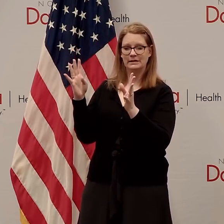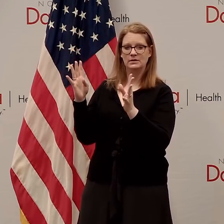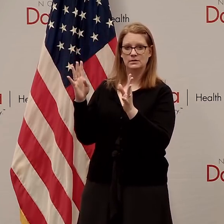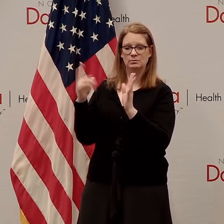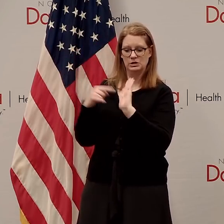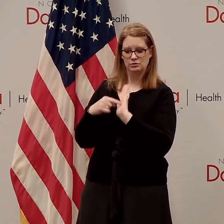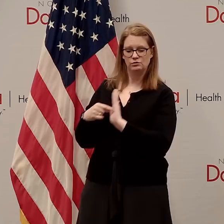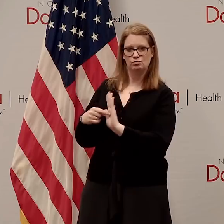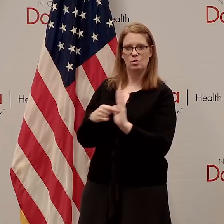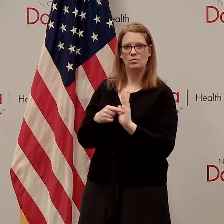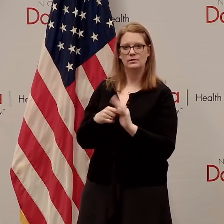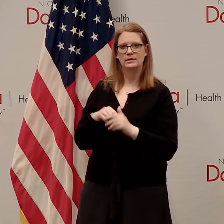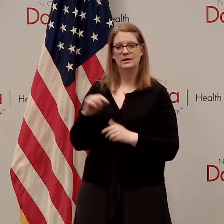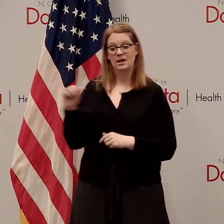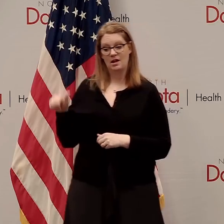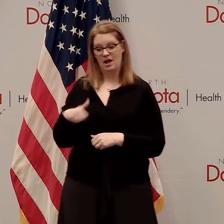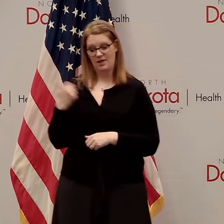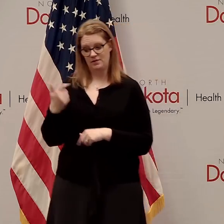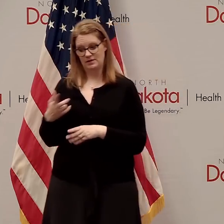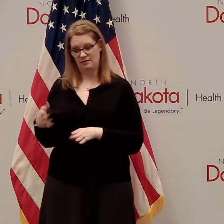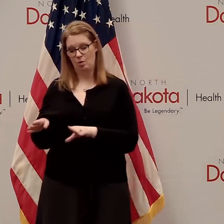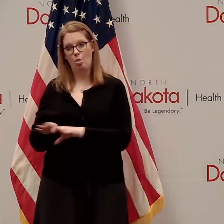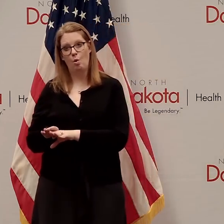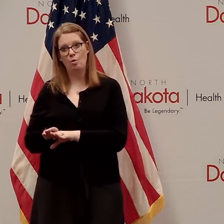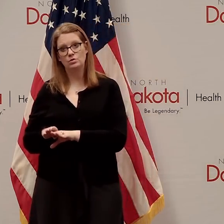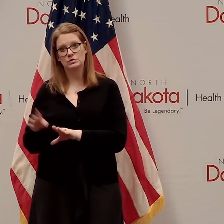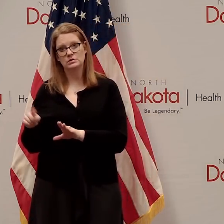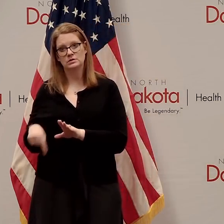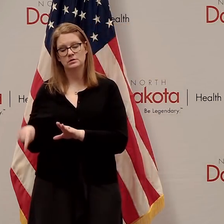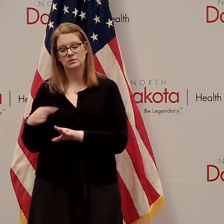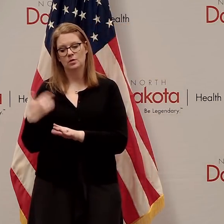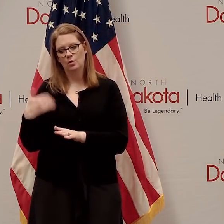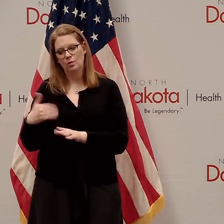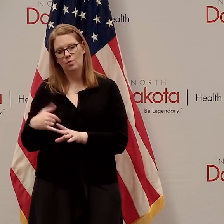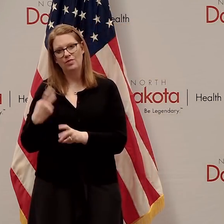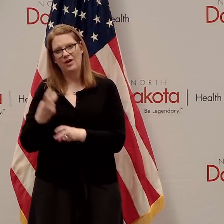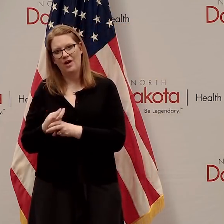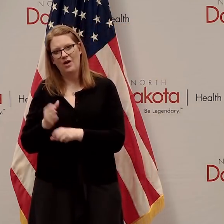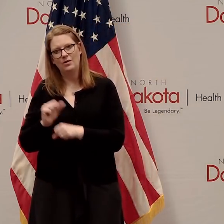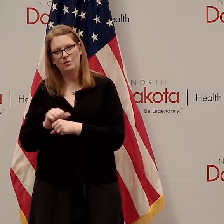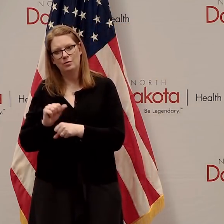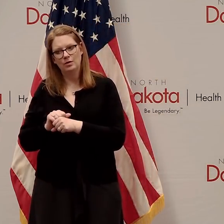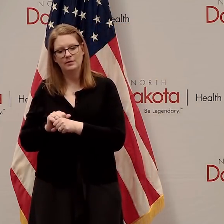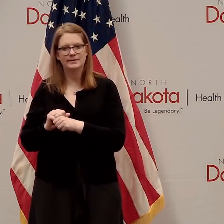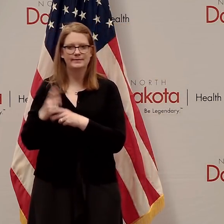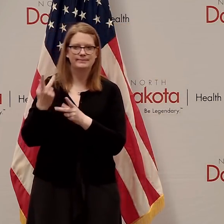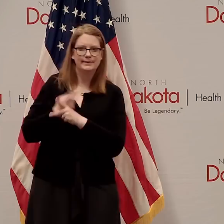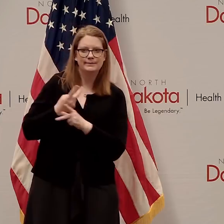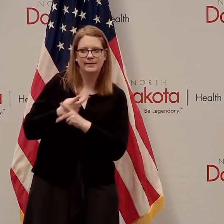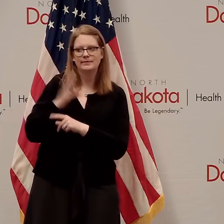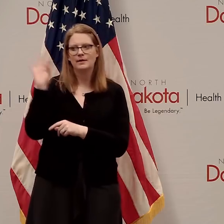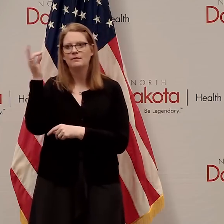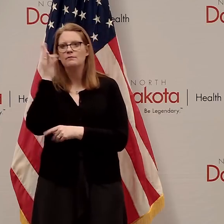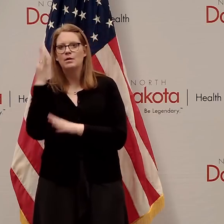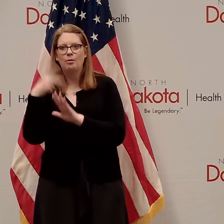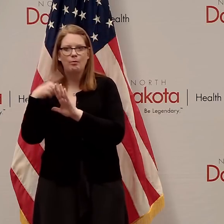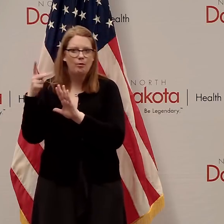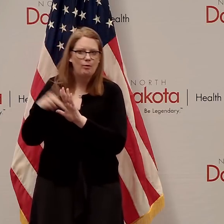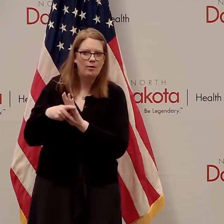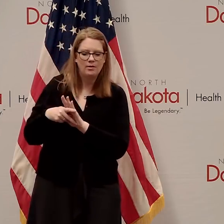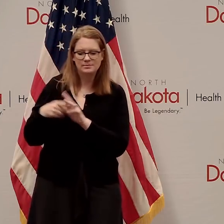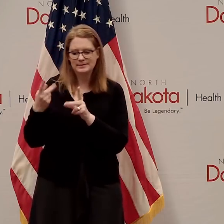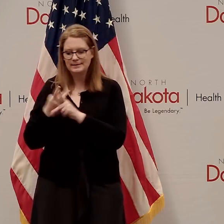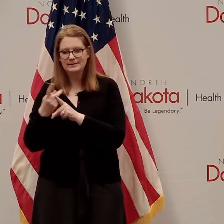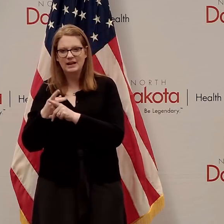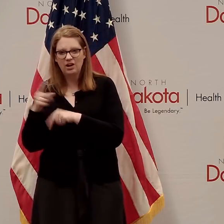shown. Others that have closed are doing the hard work of navigating the new federal programs to take care of their